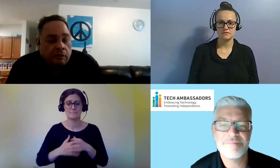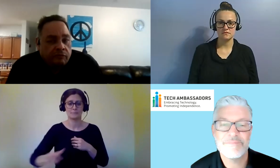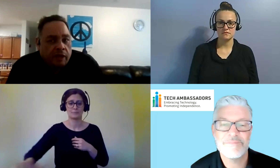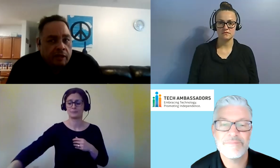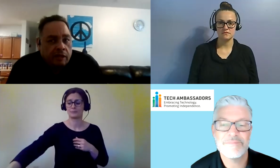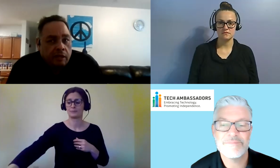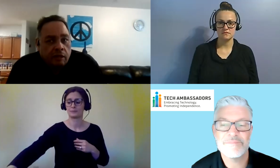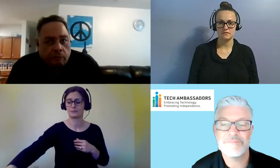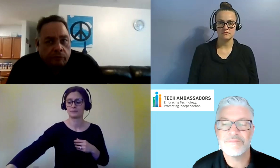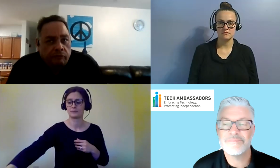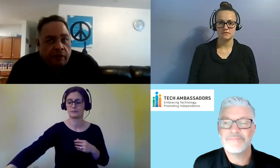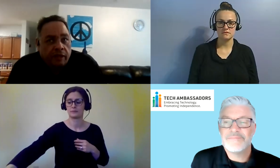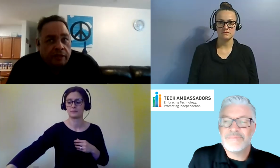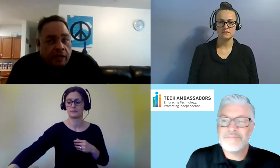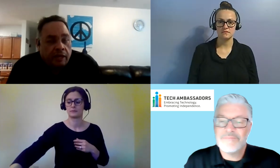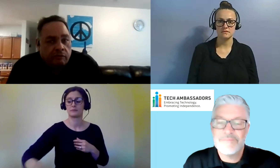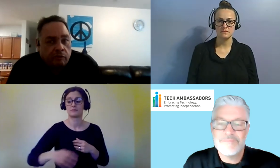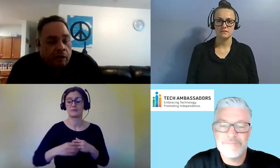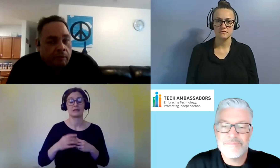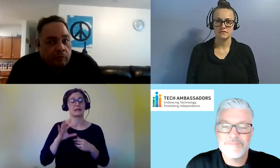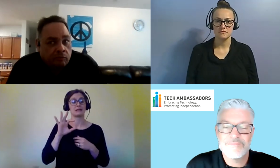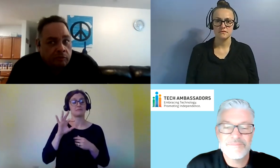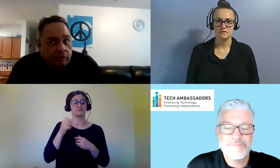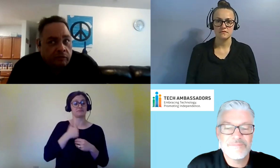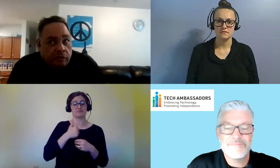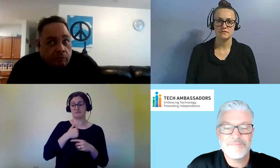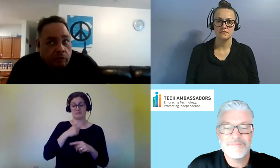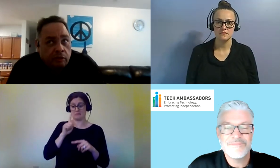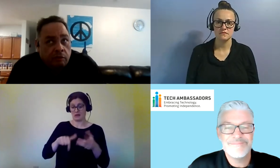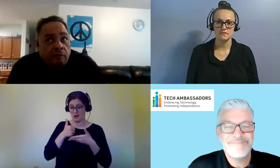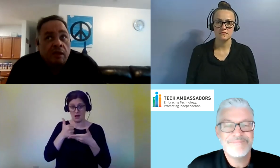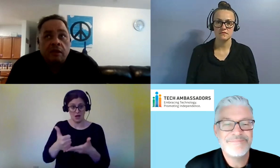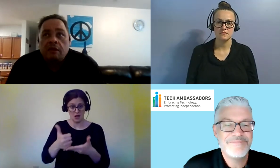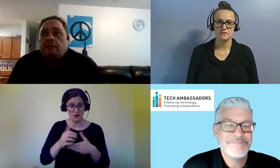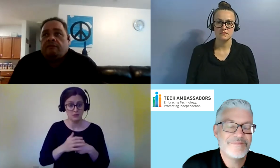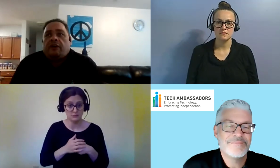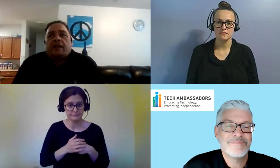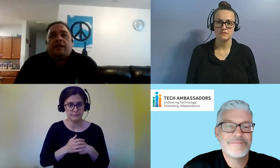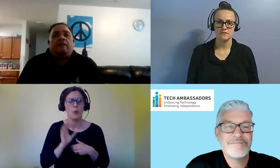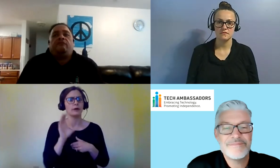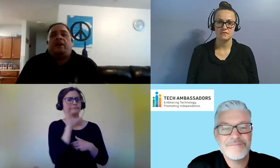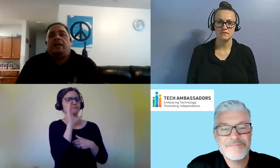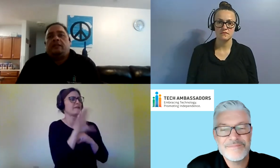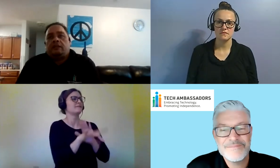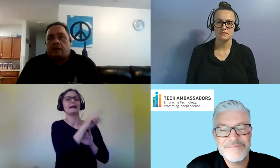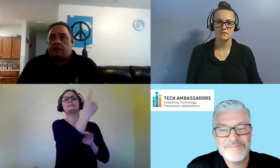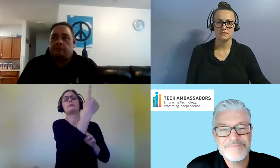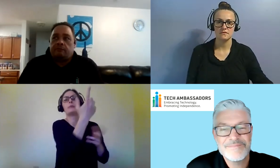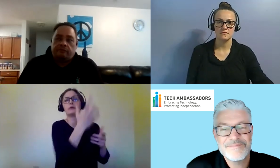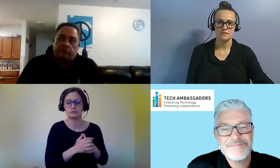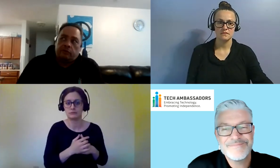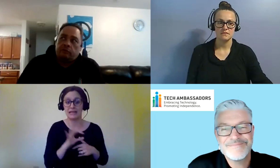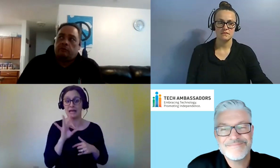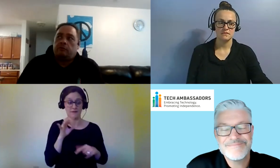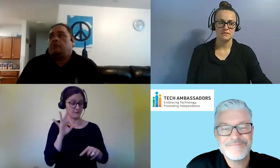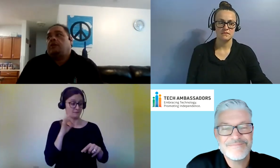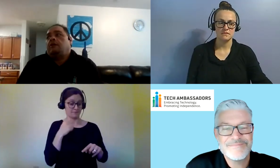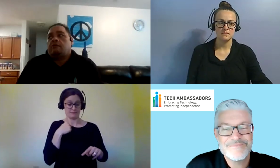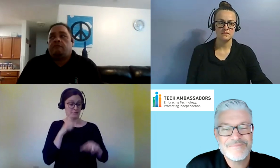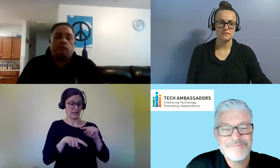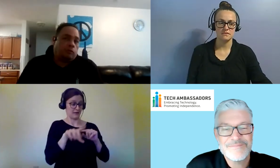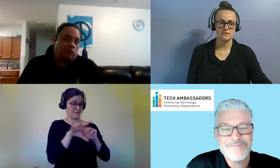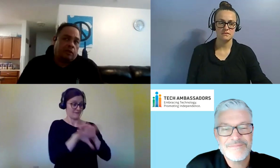And if I can help you find the answer, I most definitely will. If I can't find it, I can refer you to